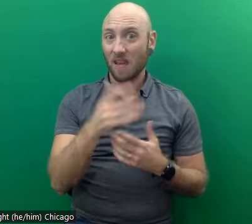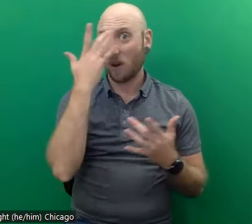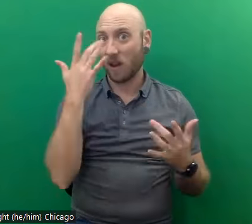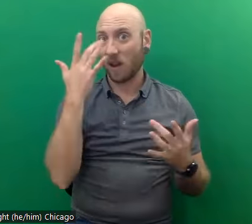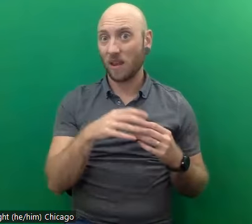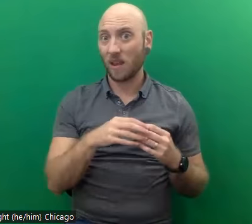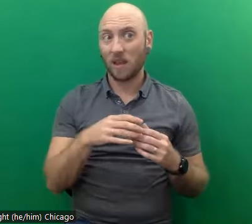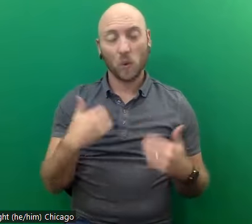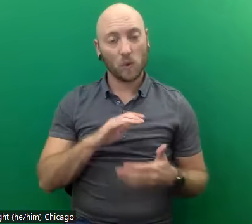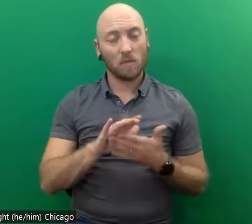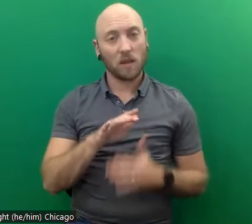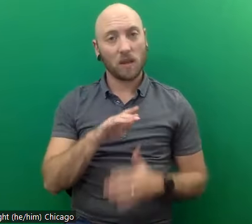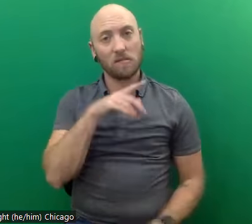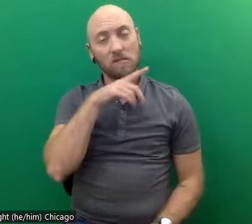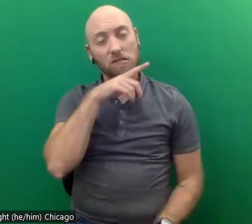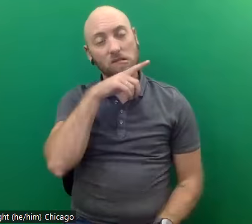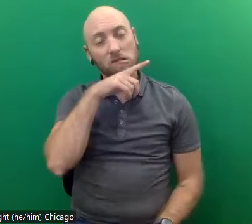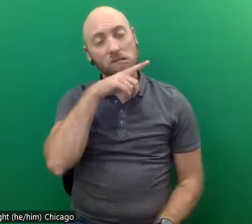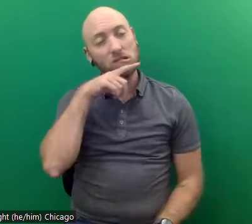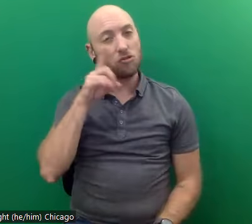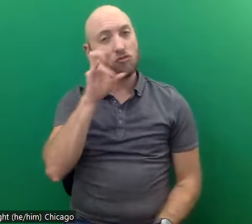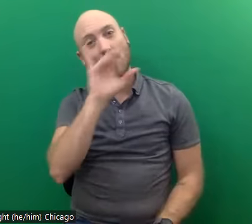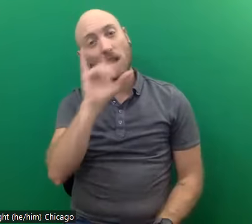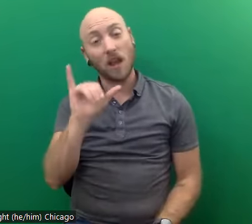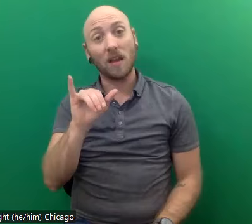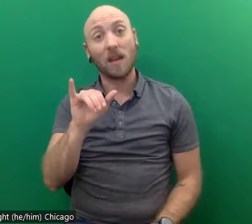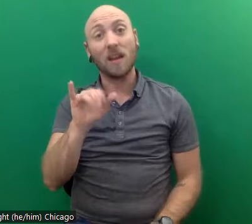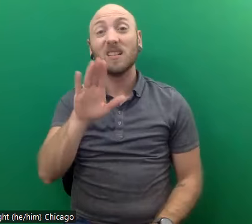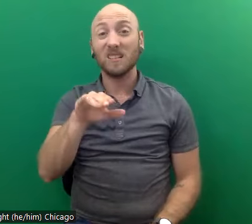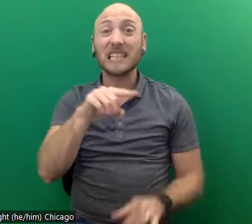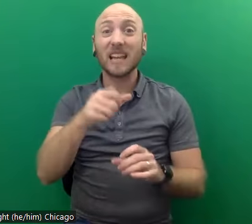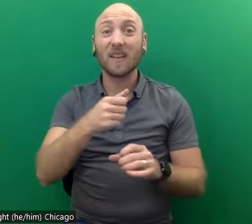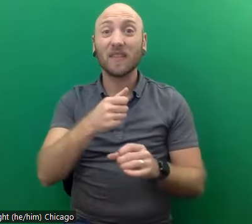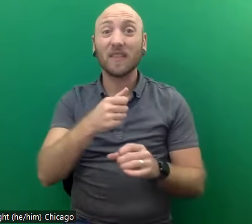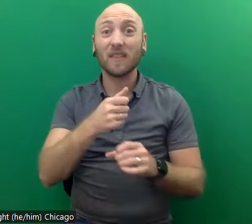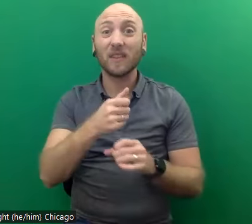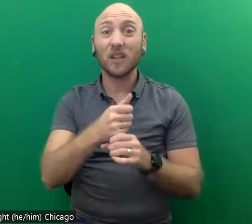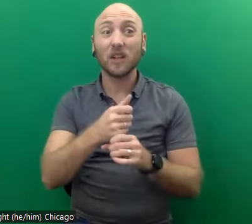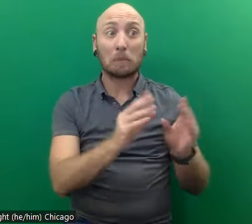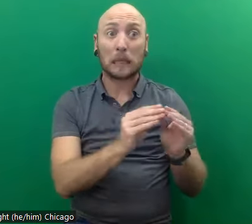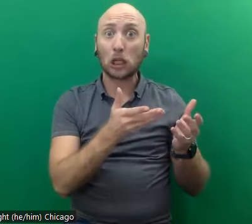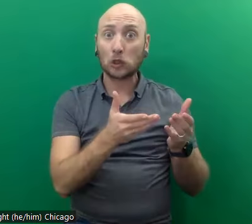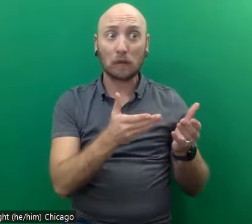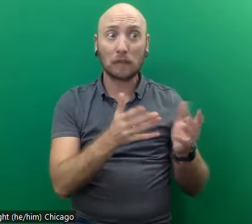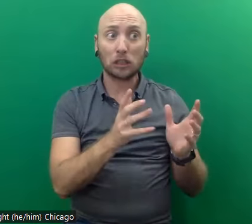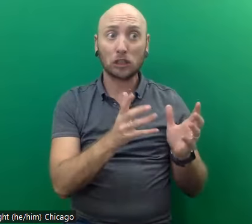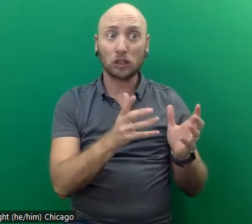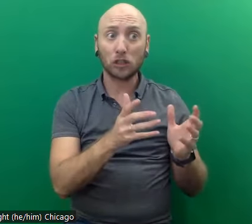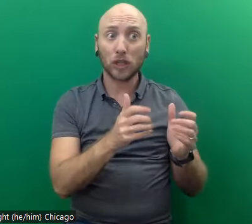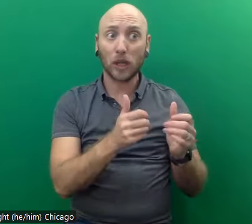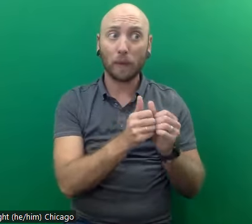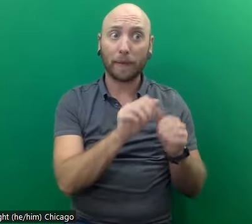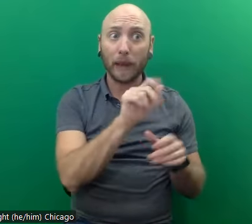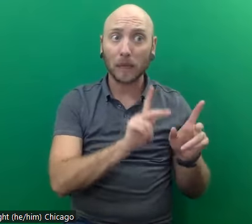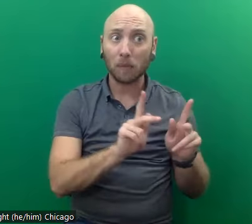for 6.5 years, I stopped going to meetings. I stopped doing service. I stopped talking to my network. And I focused